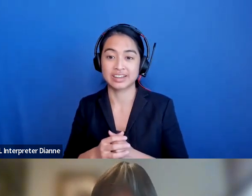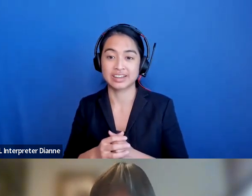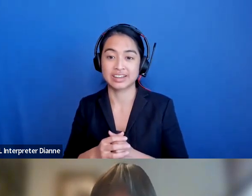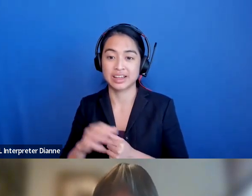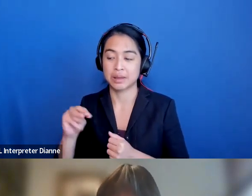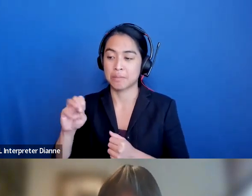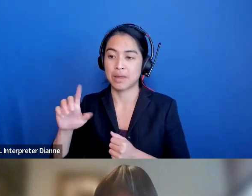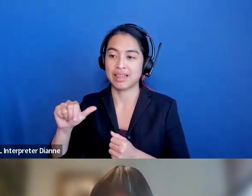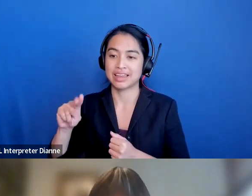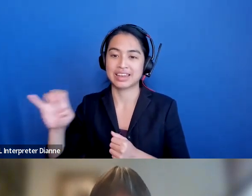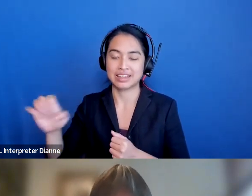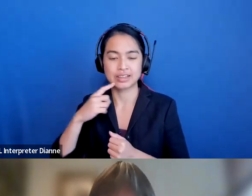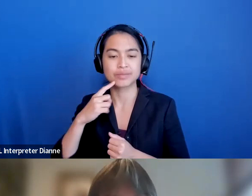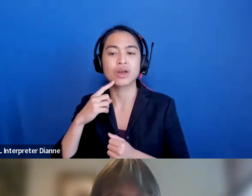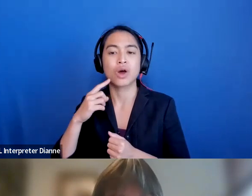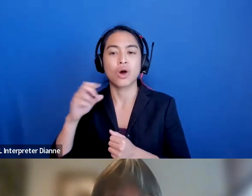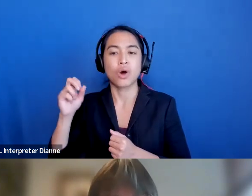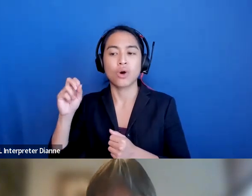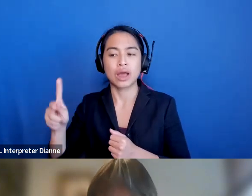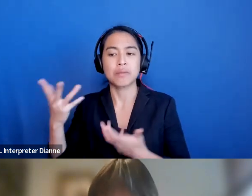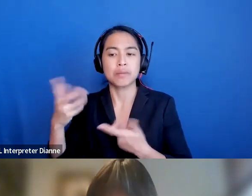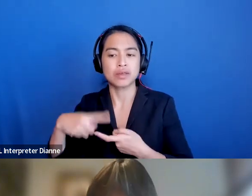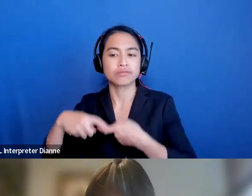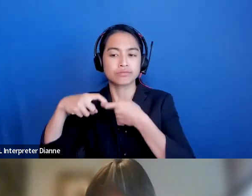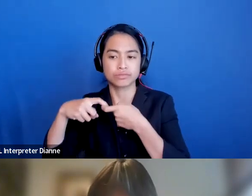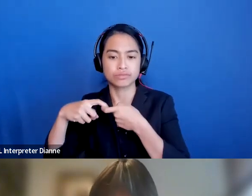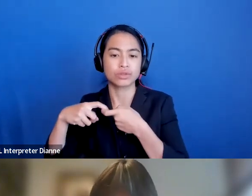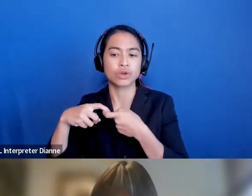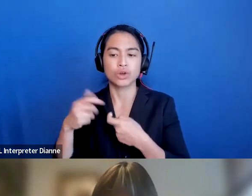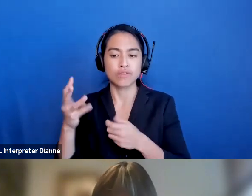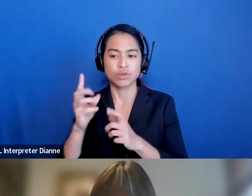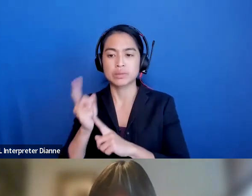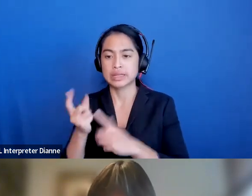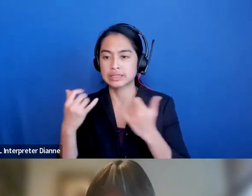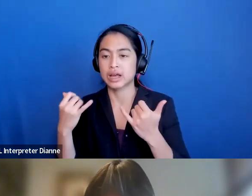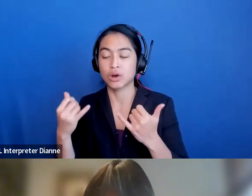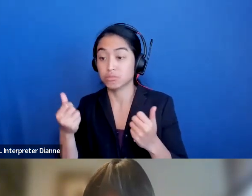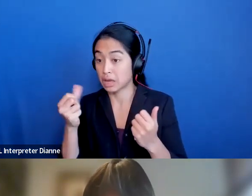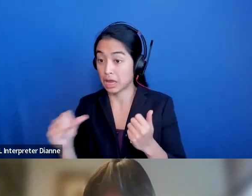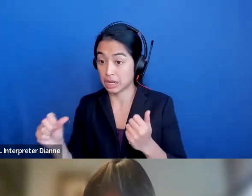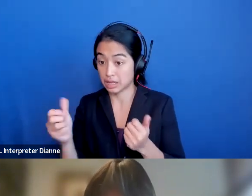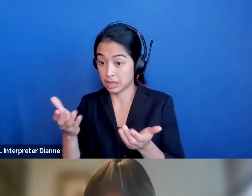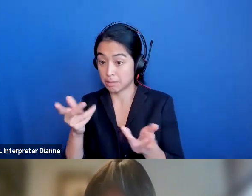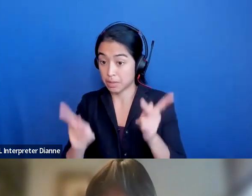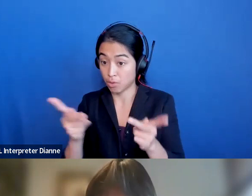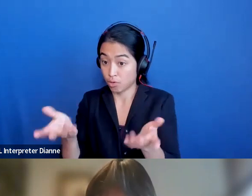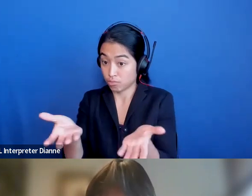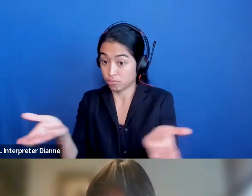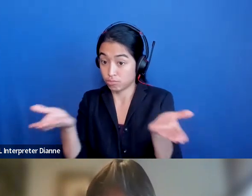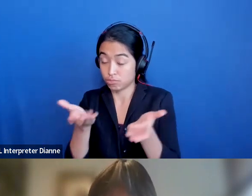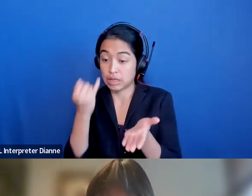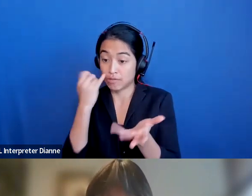Thanks, Amy. I think maybe we can take a couple of minutes now and just have any of the participants who care to